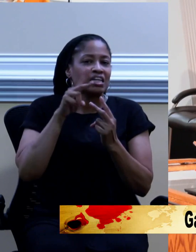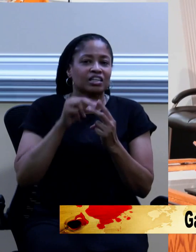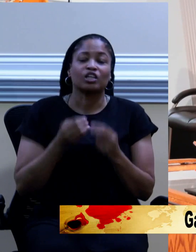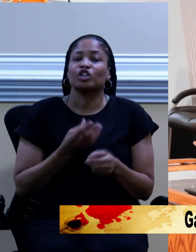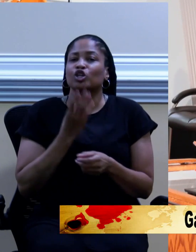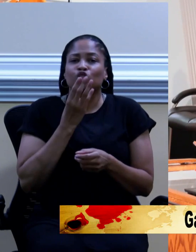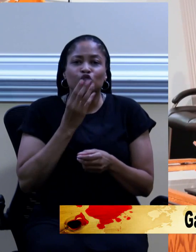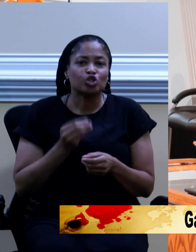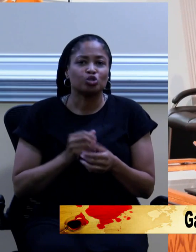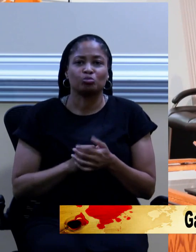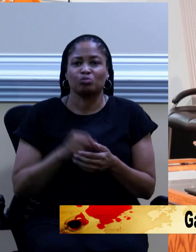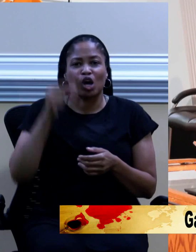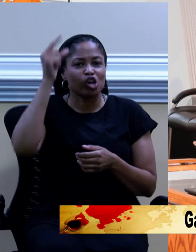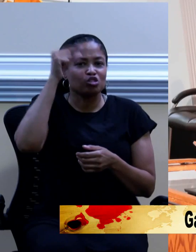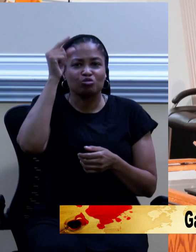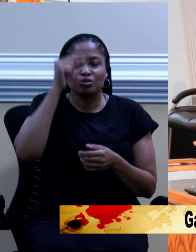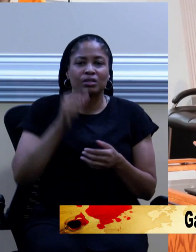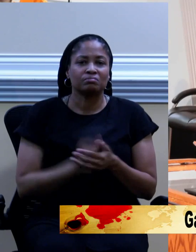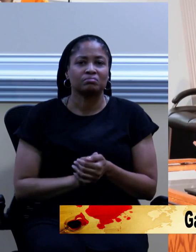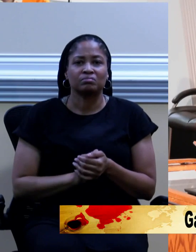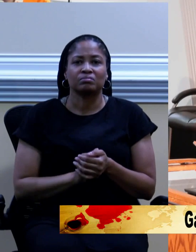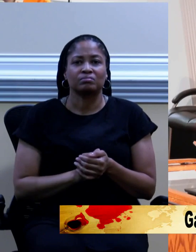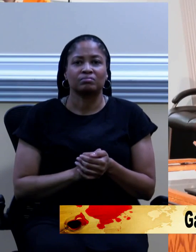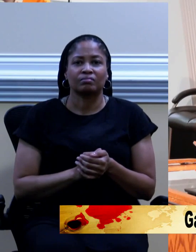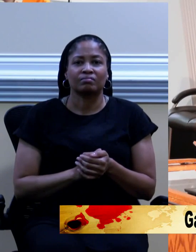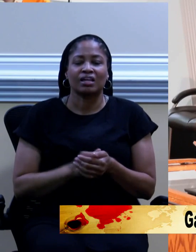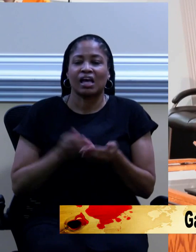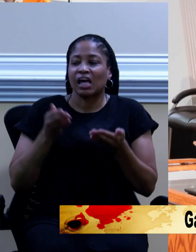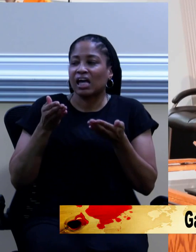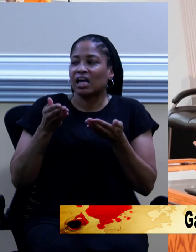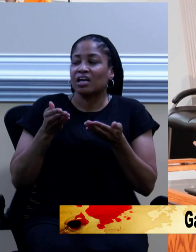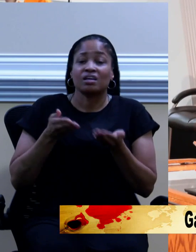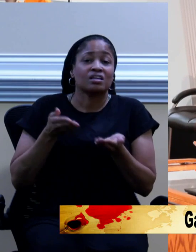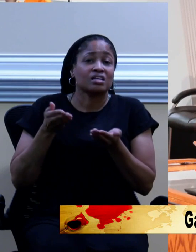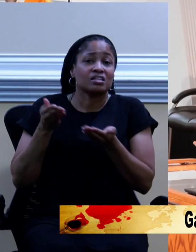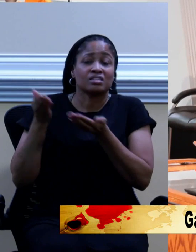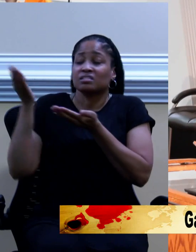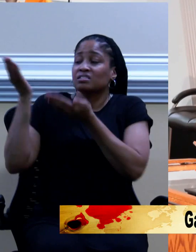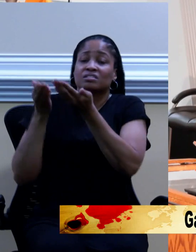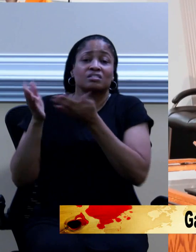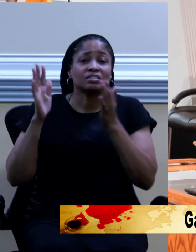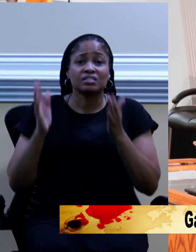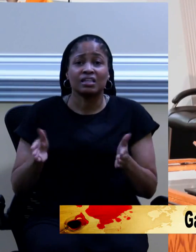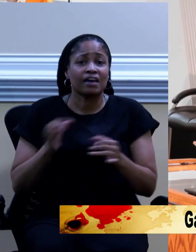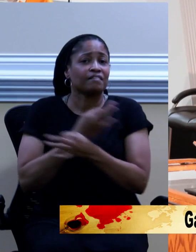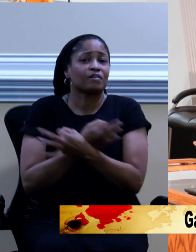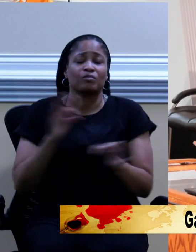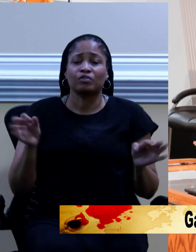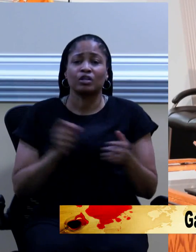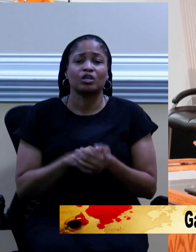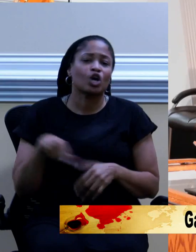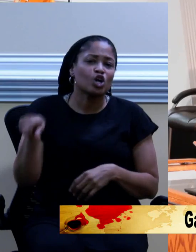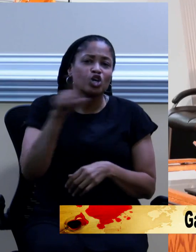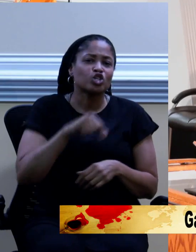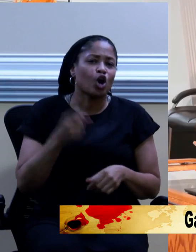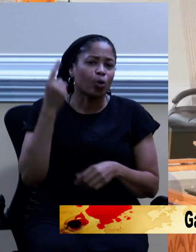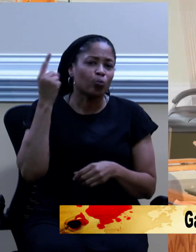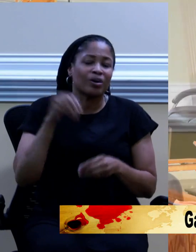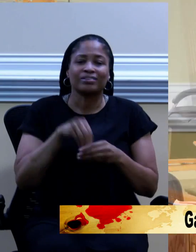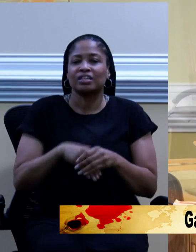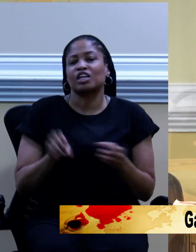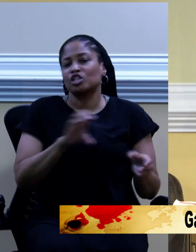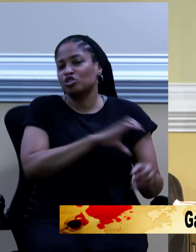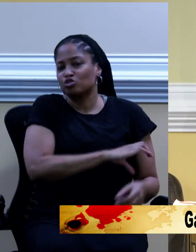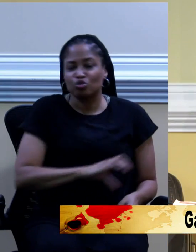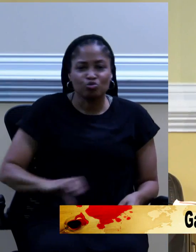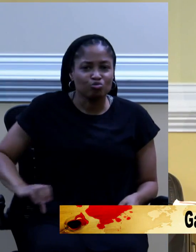is neither bond nor free. Go ahead. There is neither male nor female. Go ahead. For you are all one in Christ Jesus. So you are all one